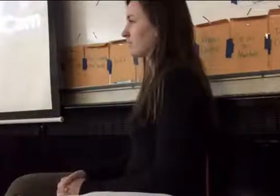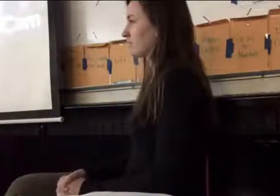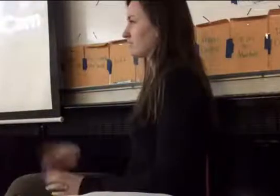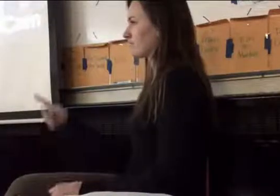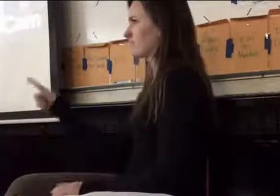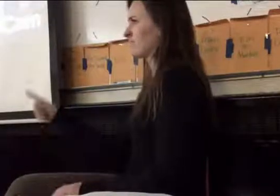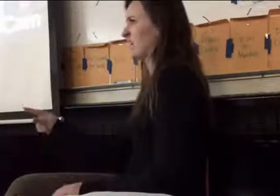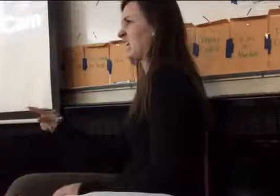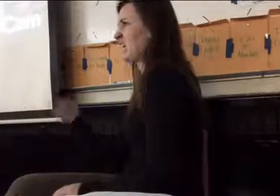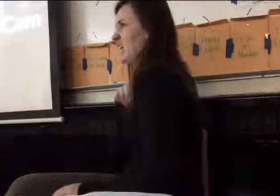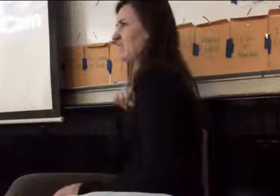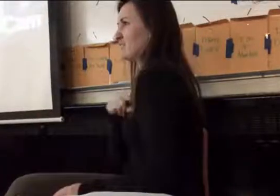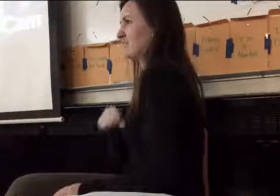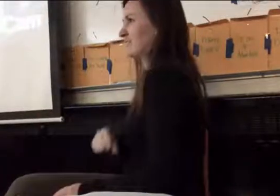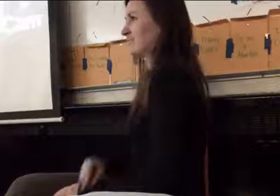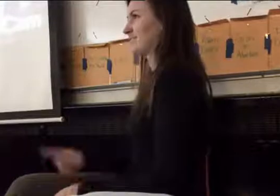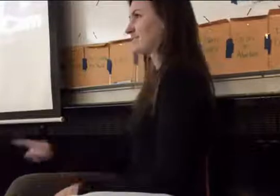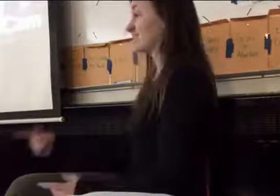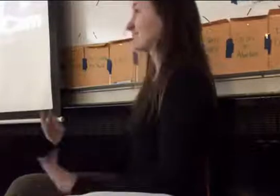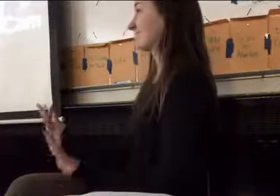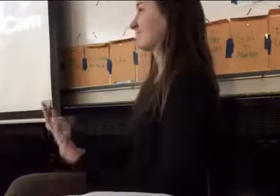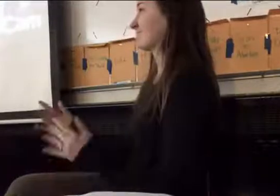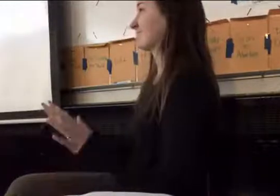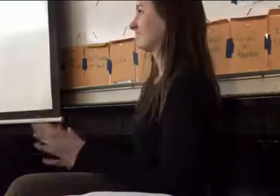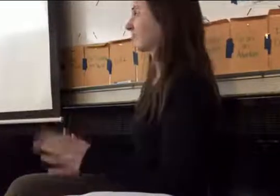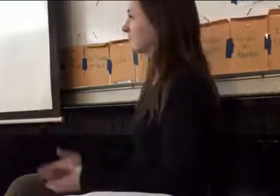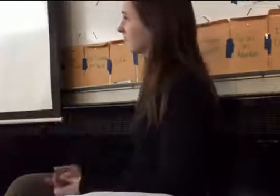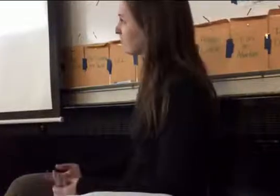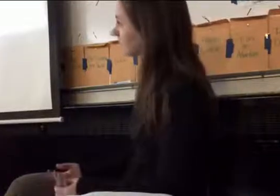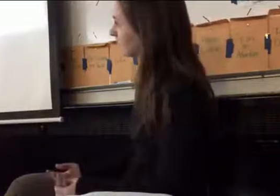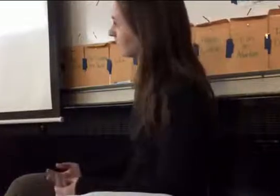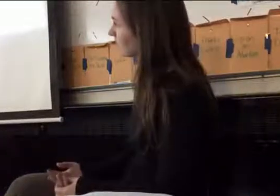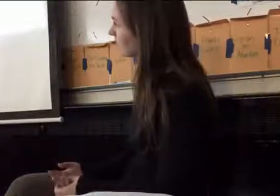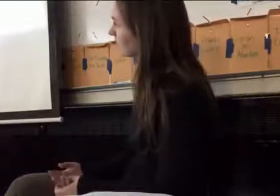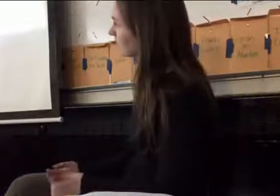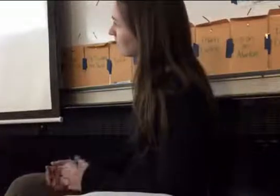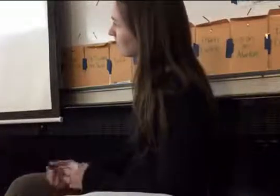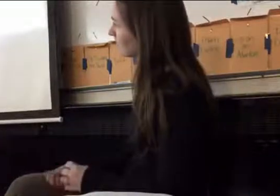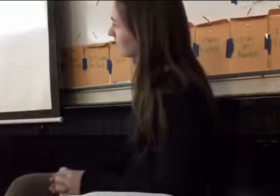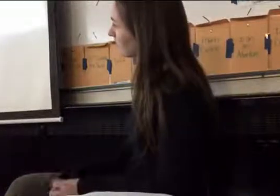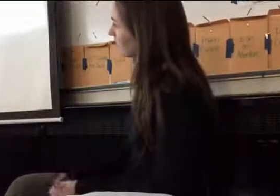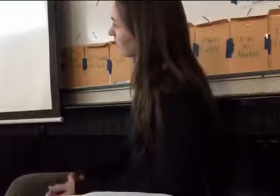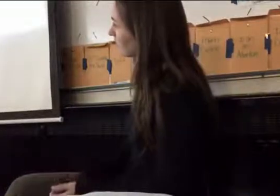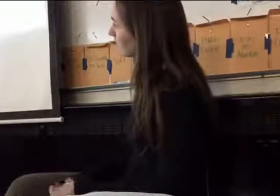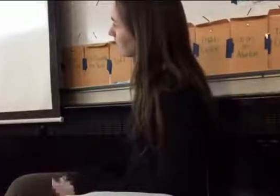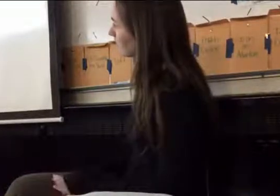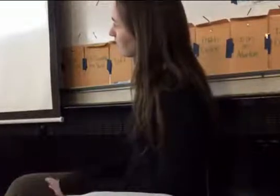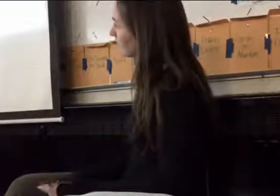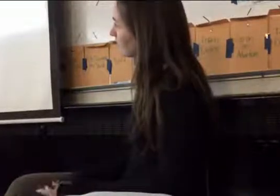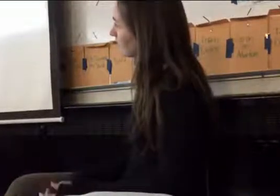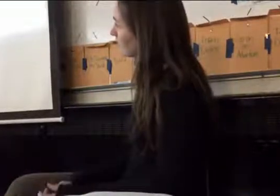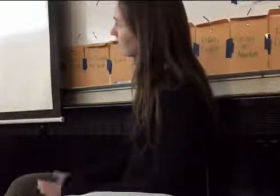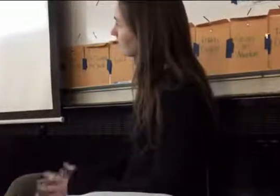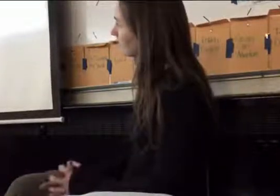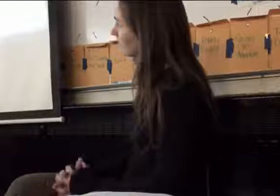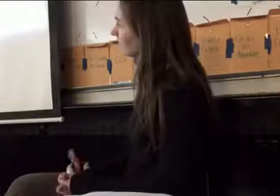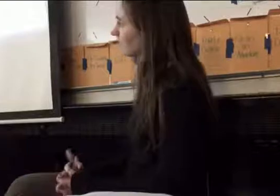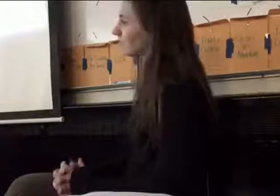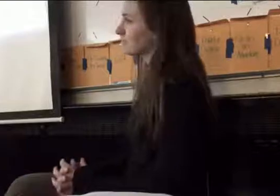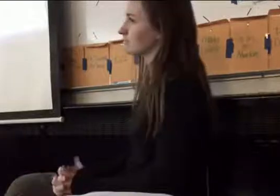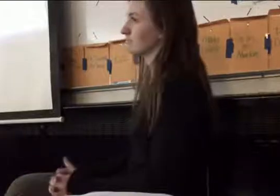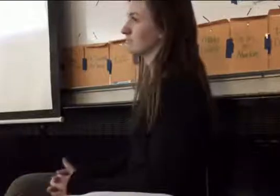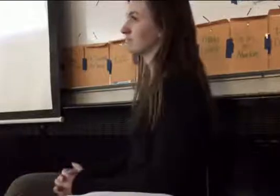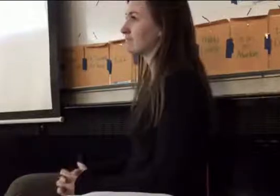Guilty. Oh, wait. Wrong. Wait till this one. On the advice of counsel, I invoke my Fifth